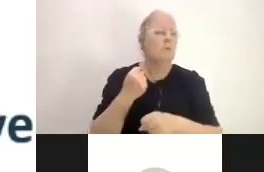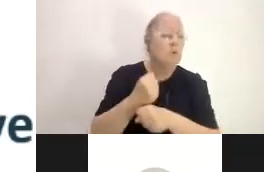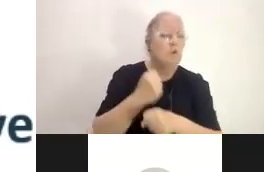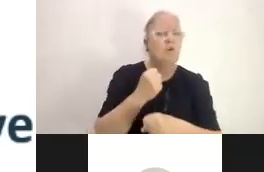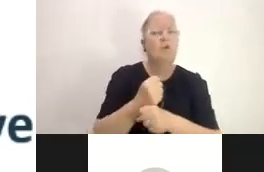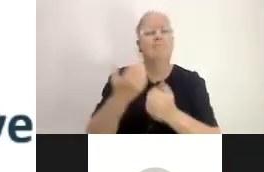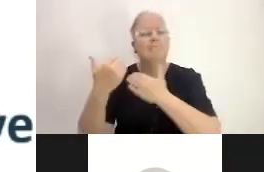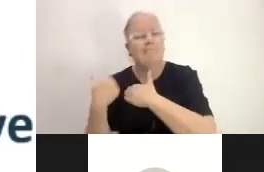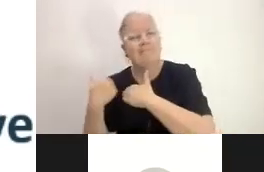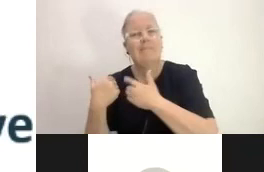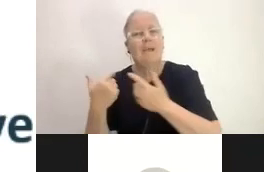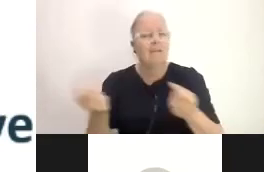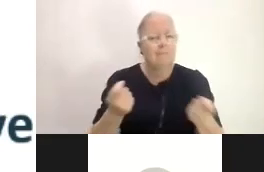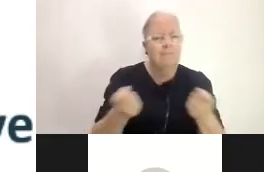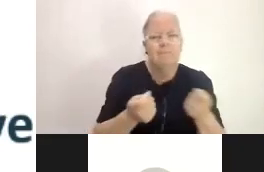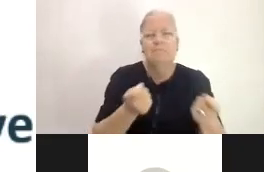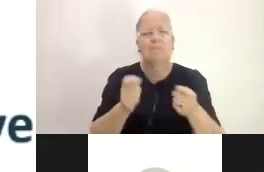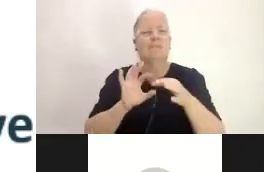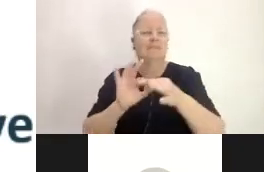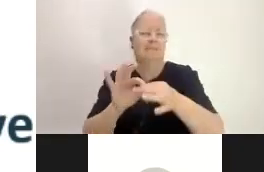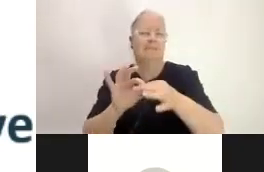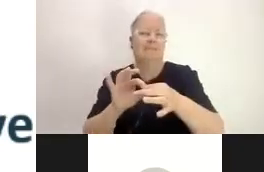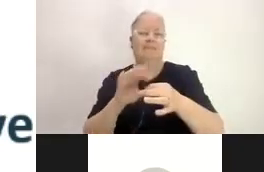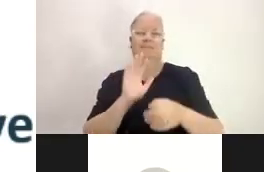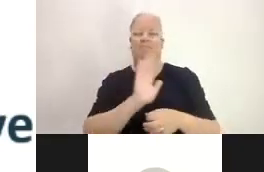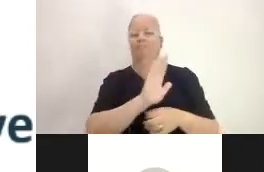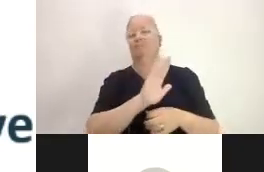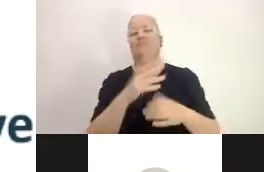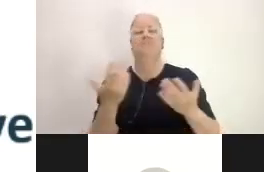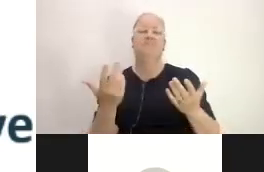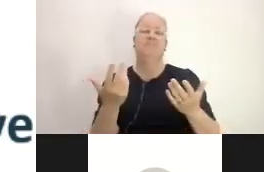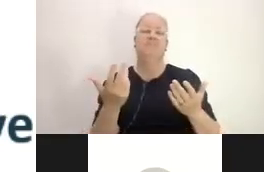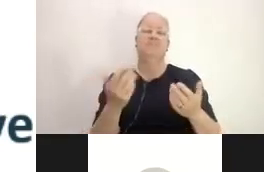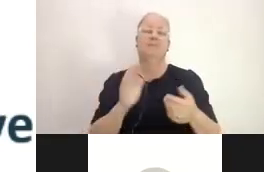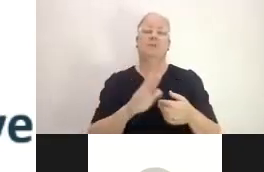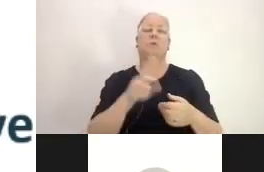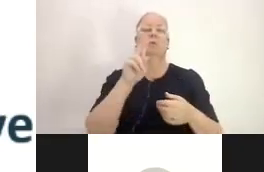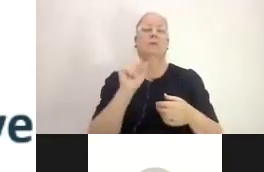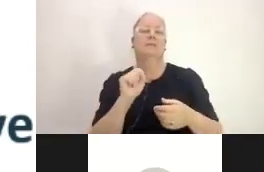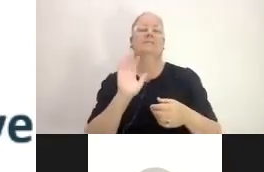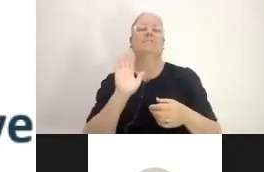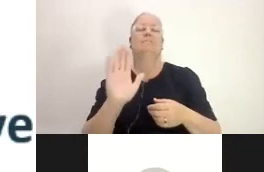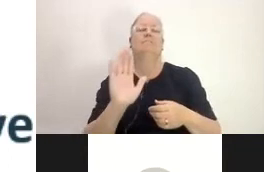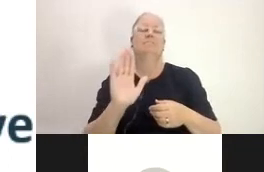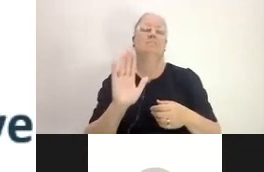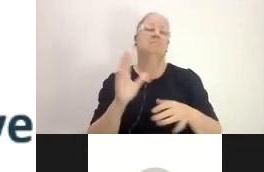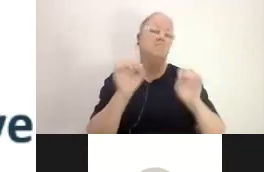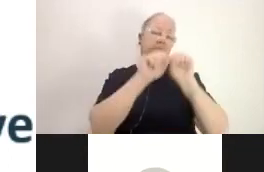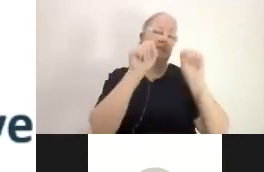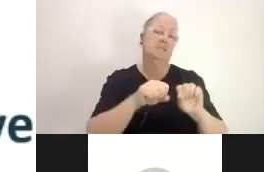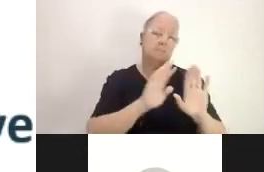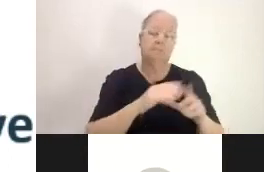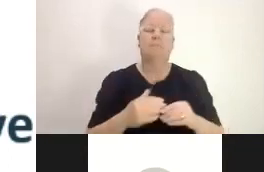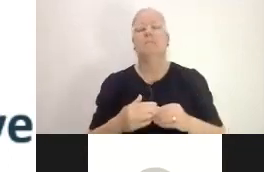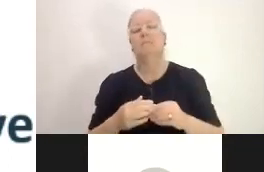the legislation, regulation of the country's USC scheme. And then also, I think this